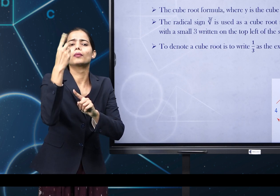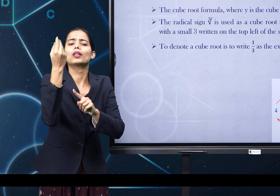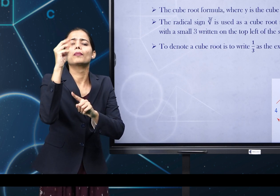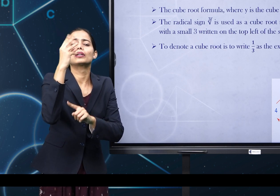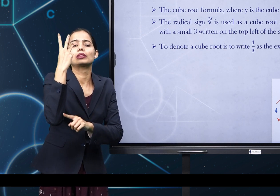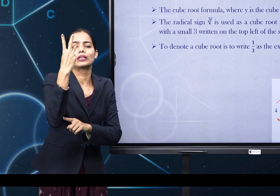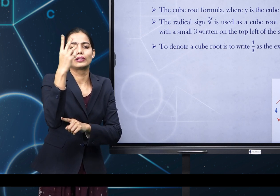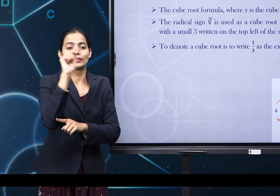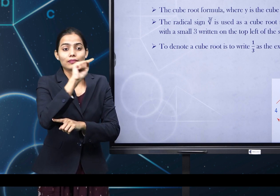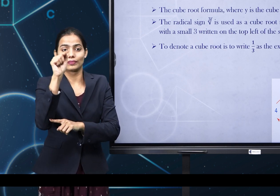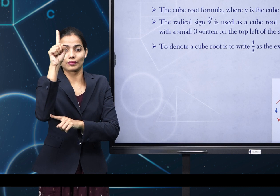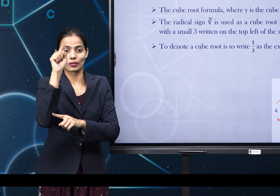number.